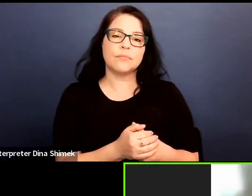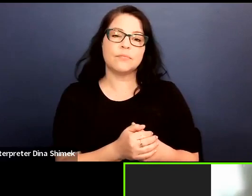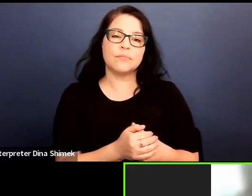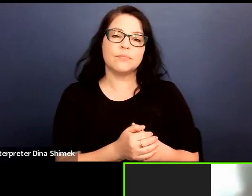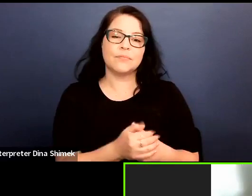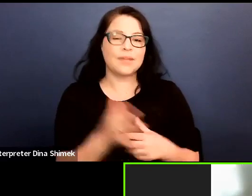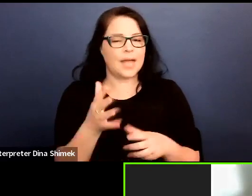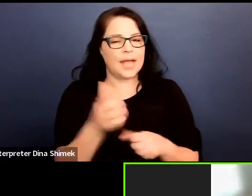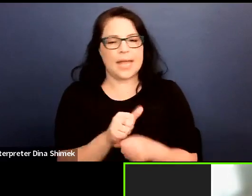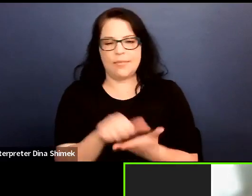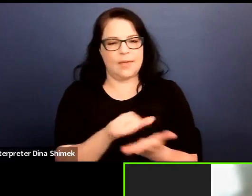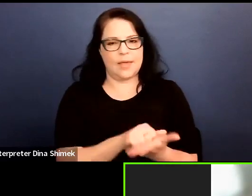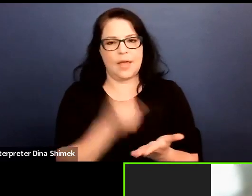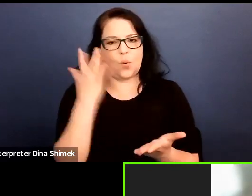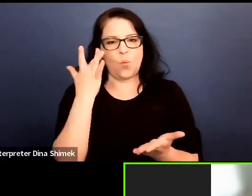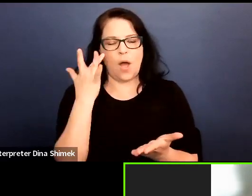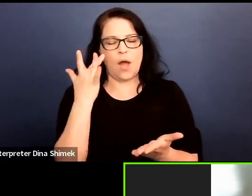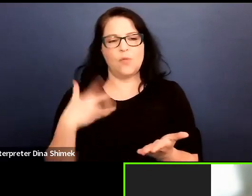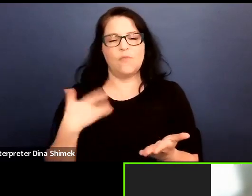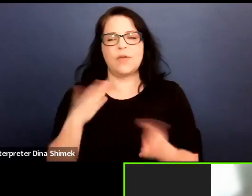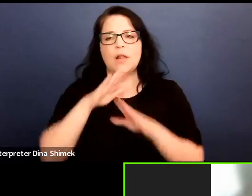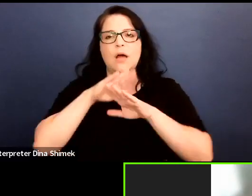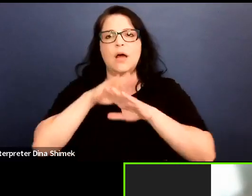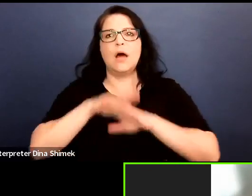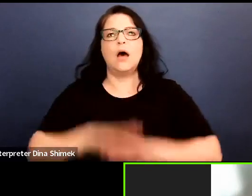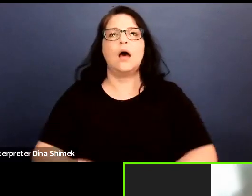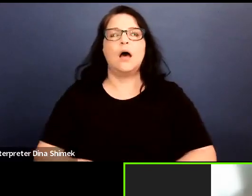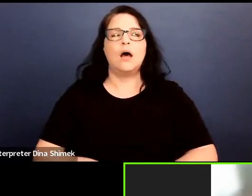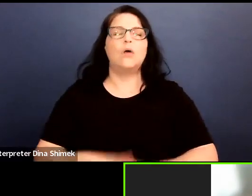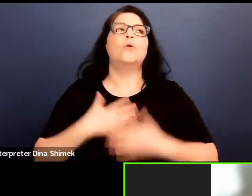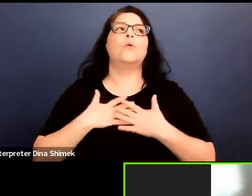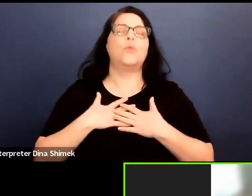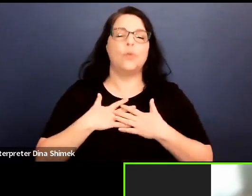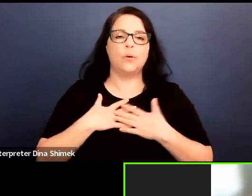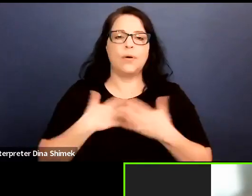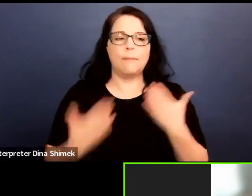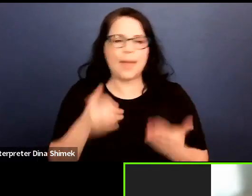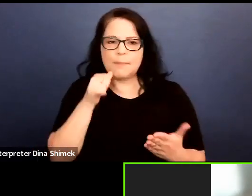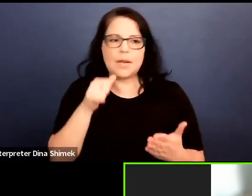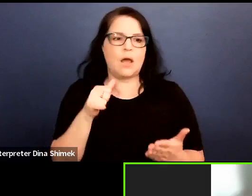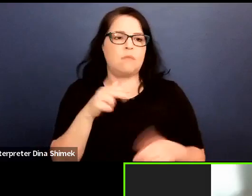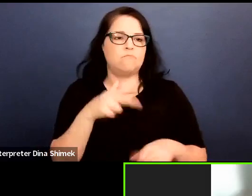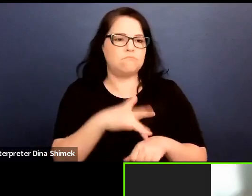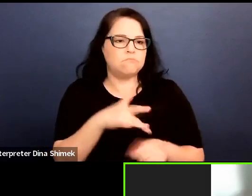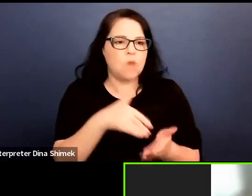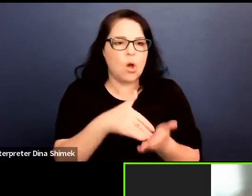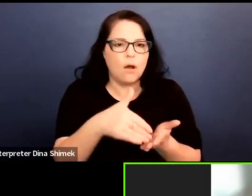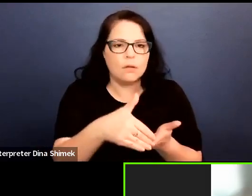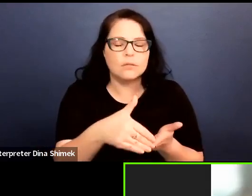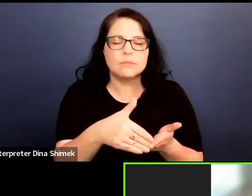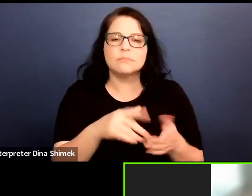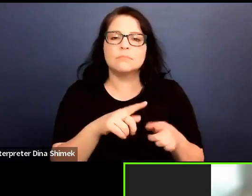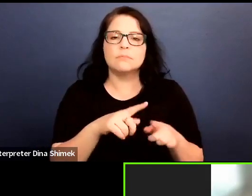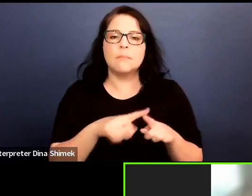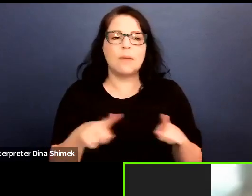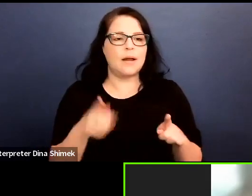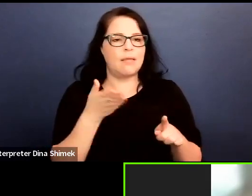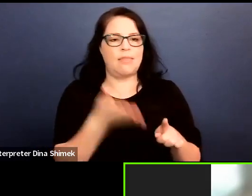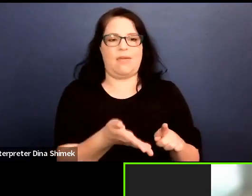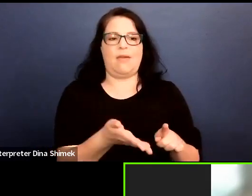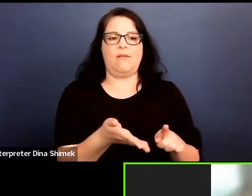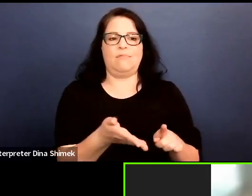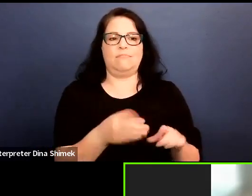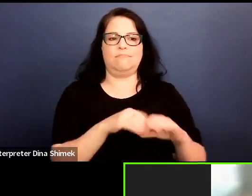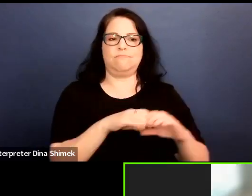get one because it gives you peace of mind. You know, you may not use it all the time, but it's there.